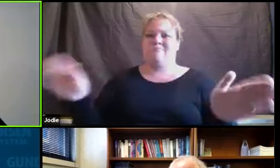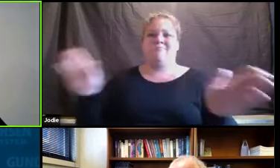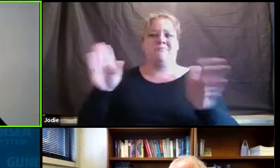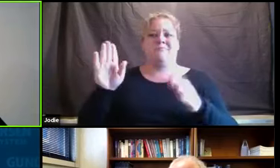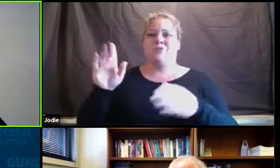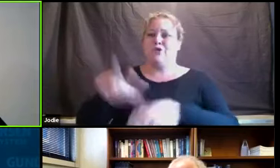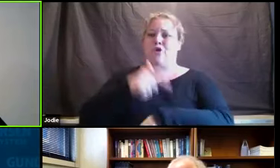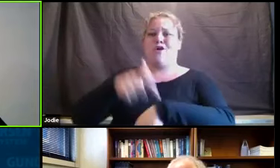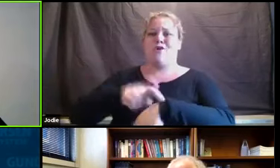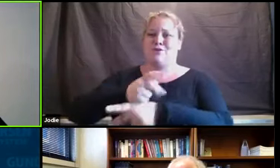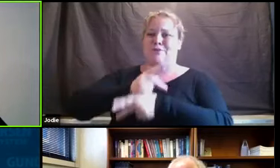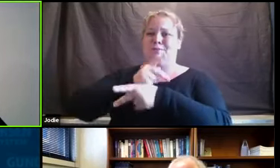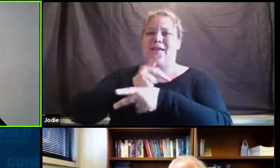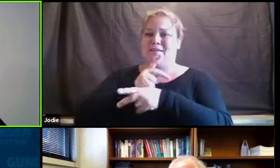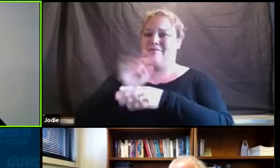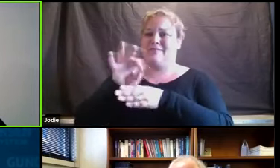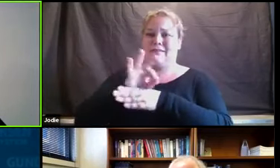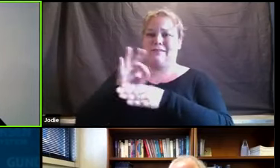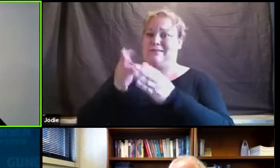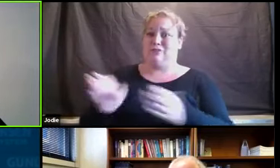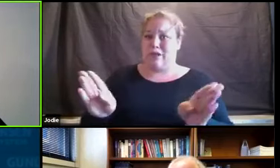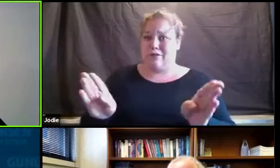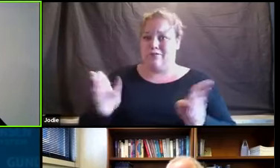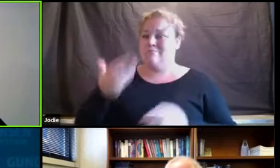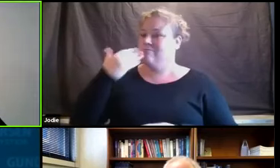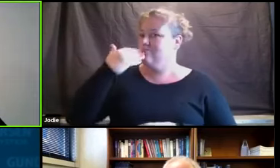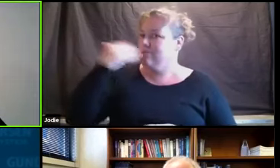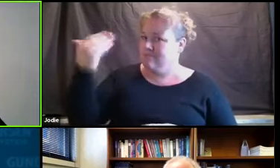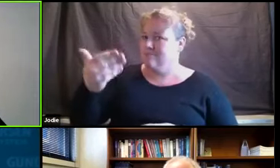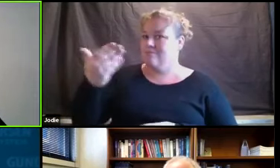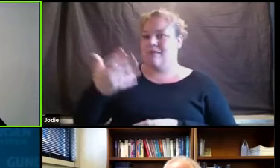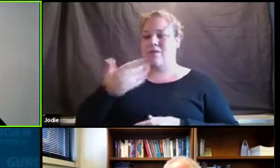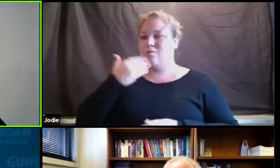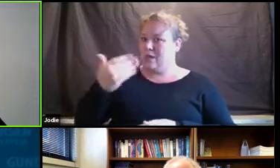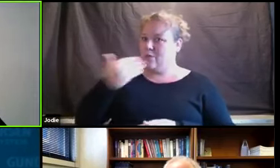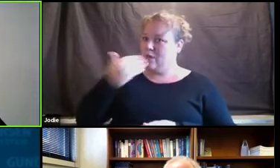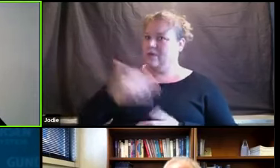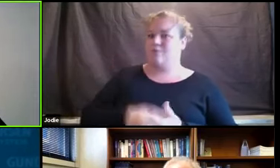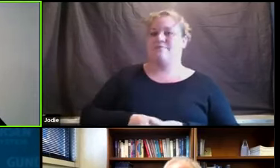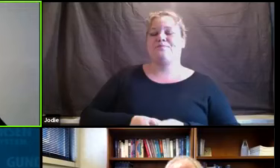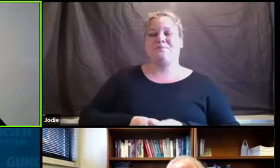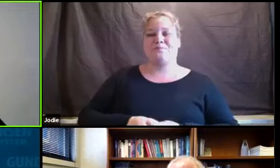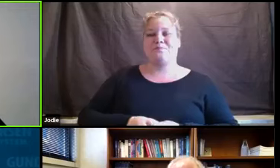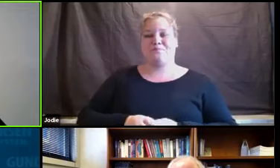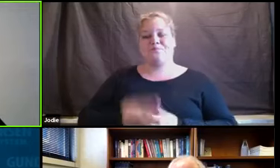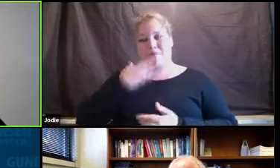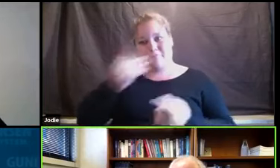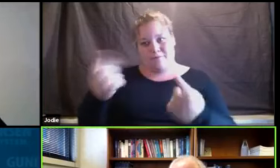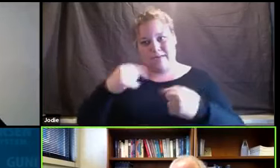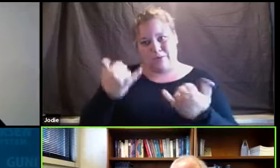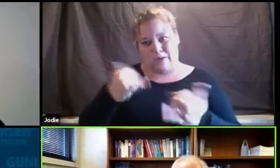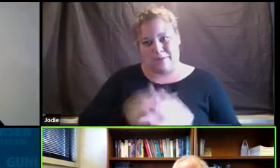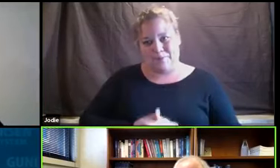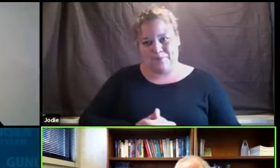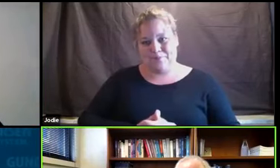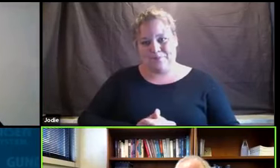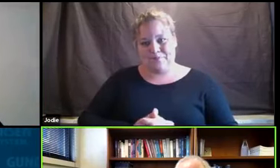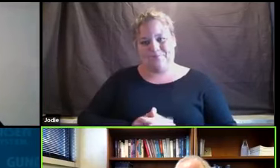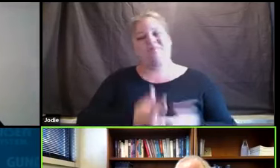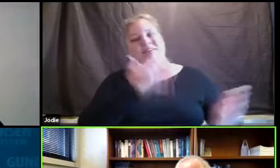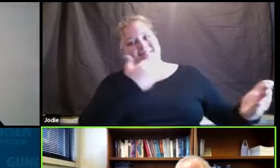just really important work for a really important reason. So thank you both again for being here today. Thank you. Thank you for the